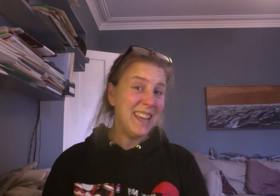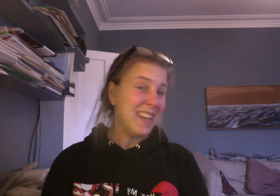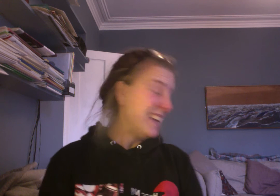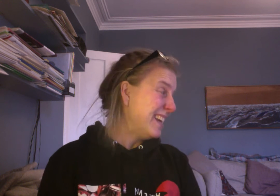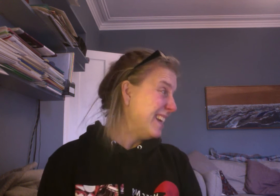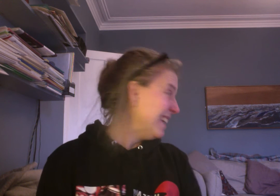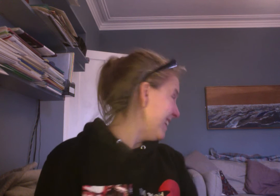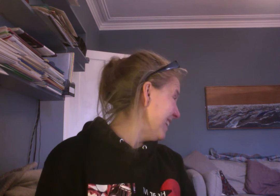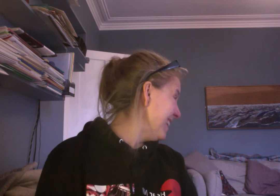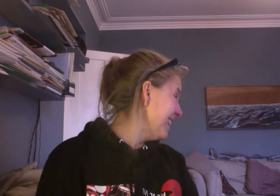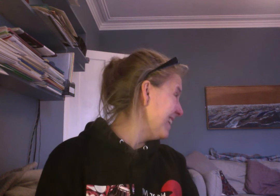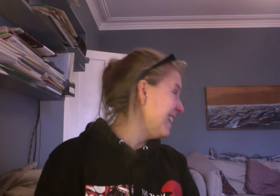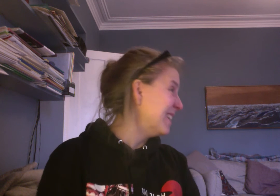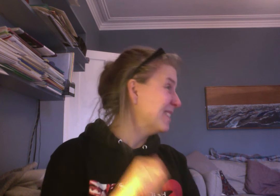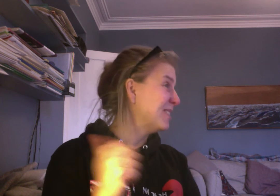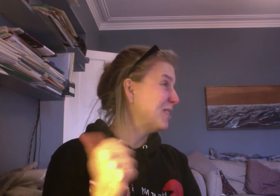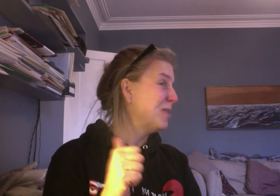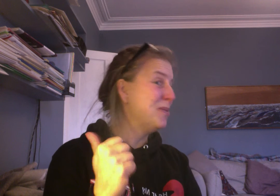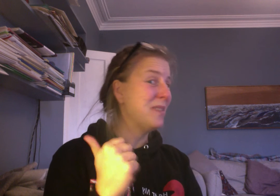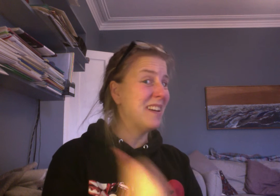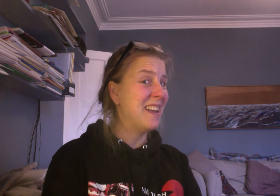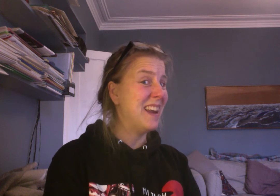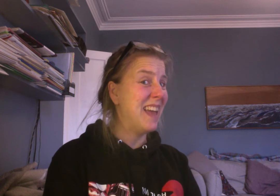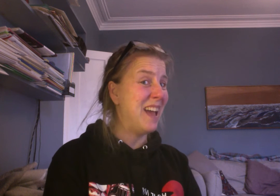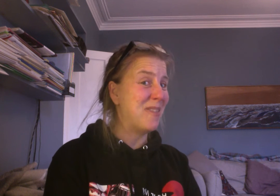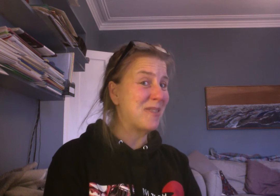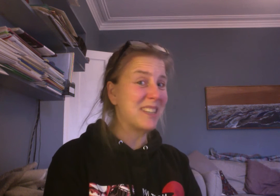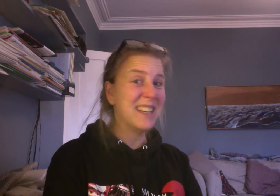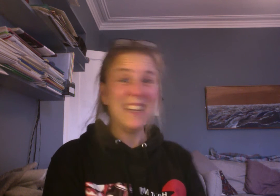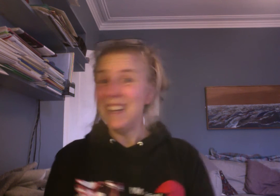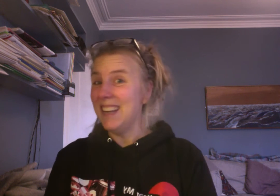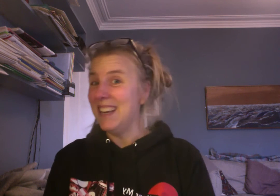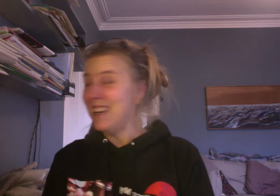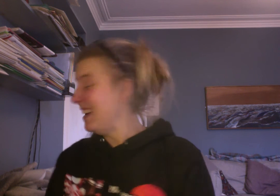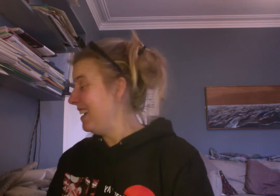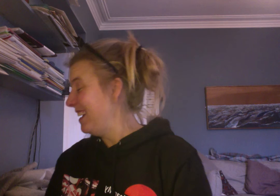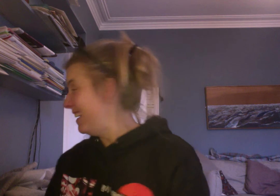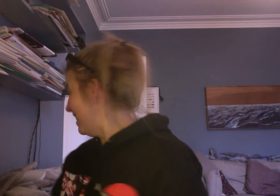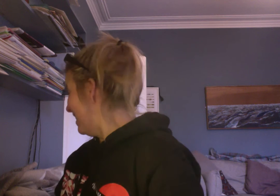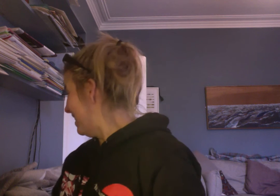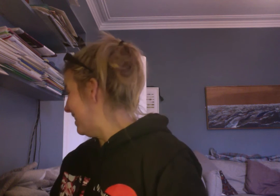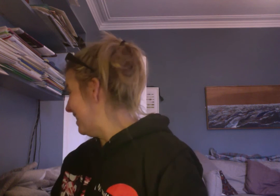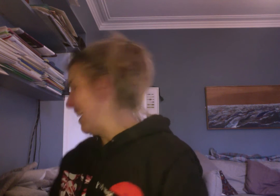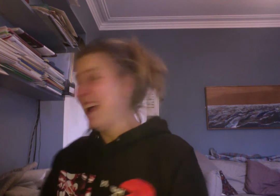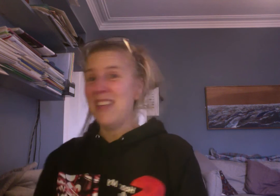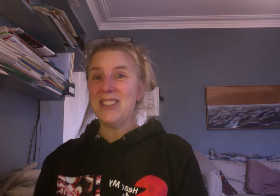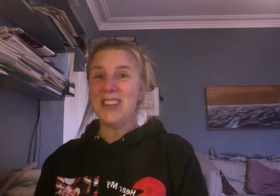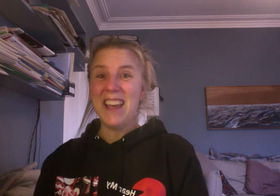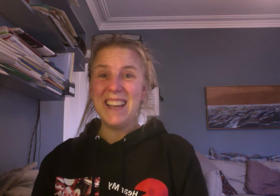ee, ee. To the left, ee, ee, ee. Shake